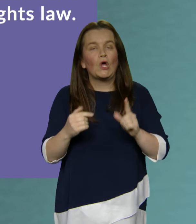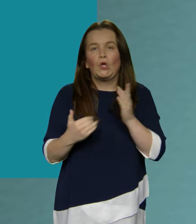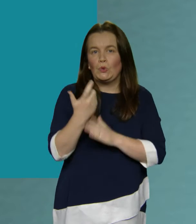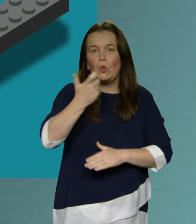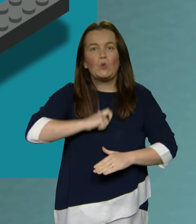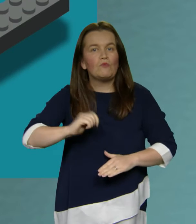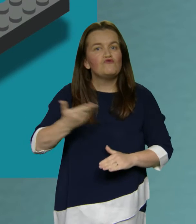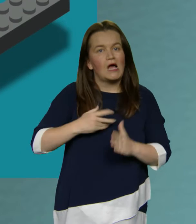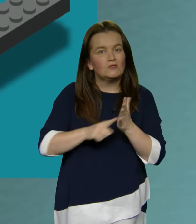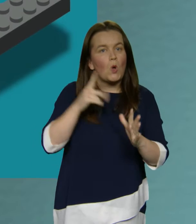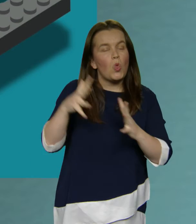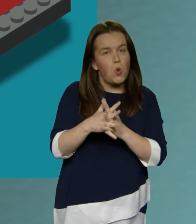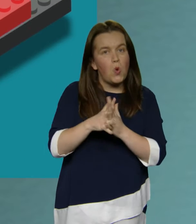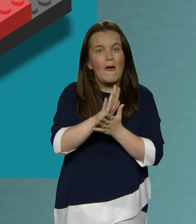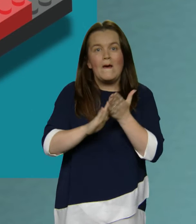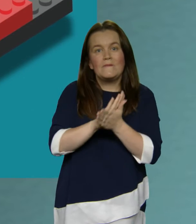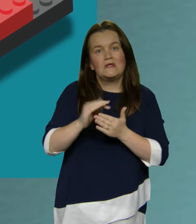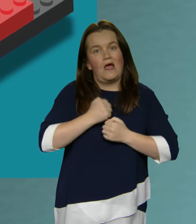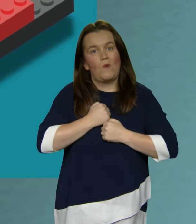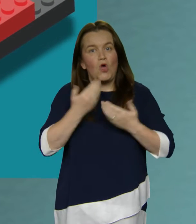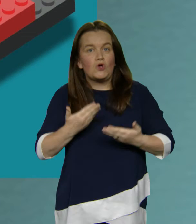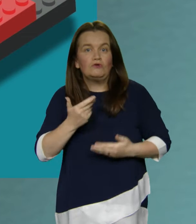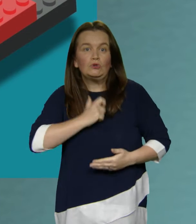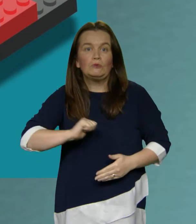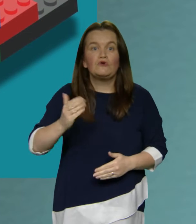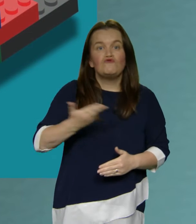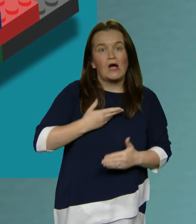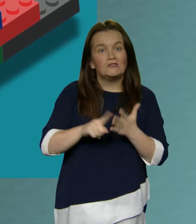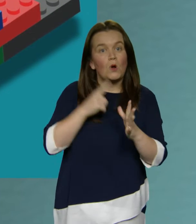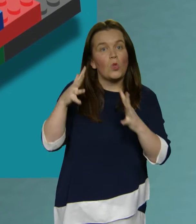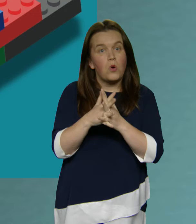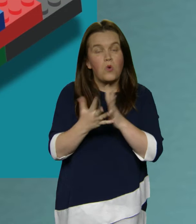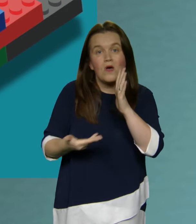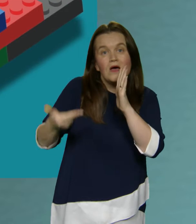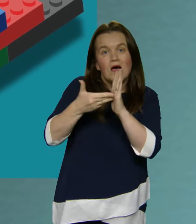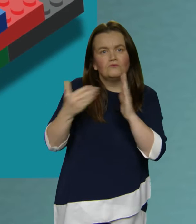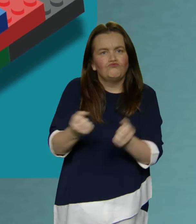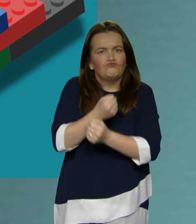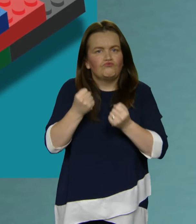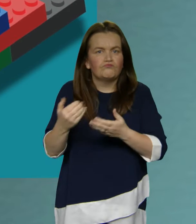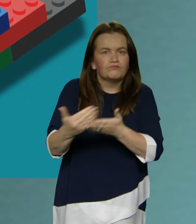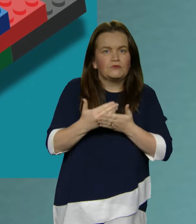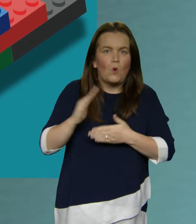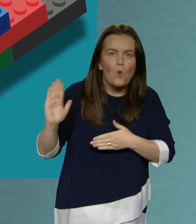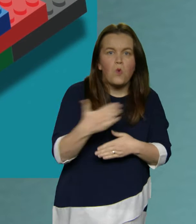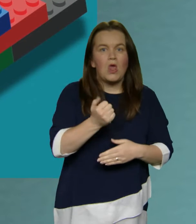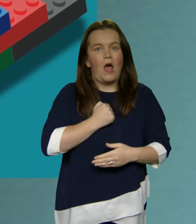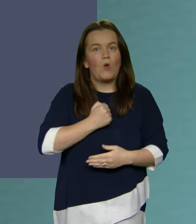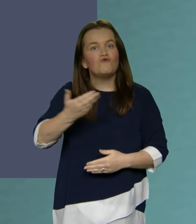law. This would build on our existing human rights laws to strengthen how all of our rights are